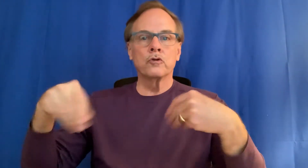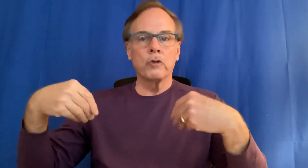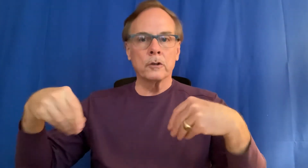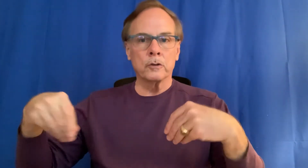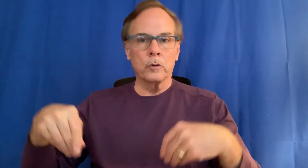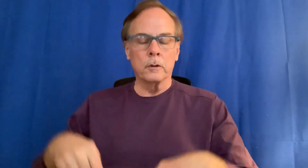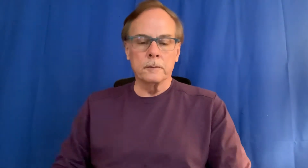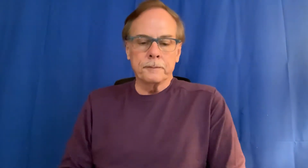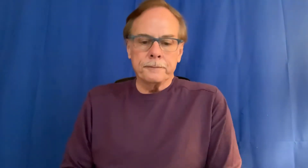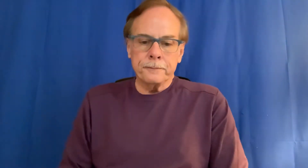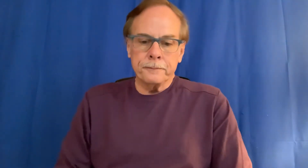drugstore.